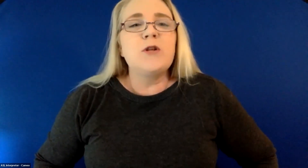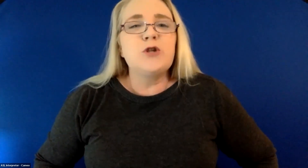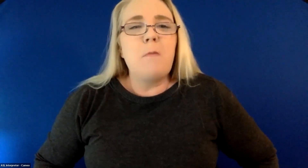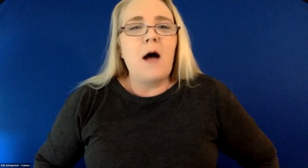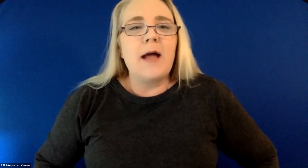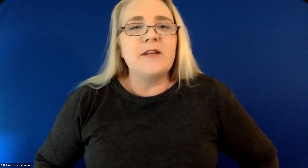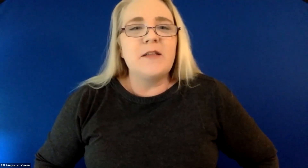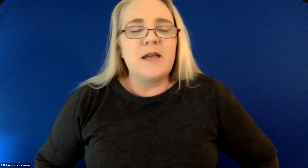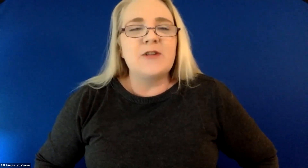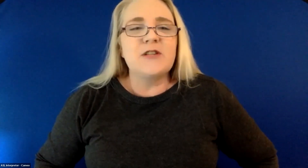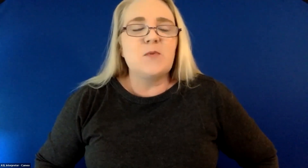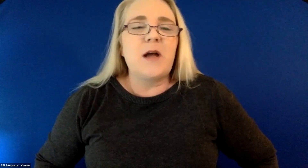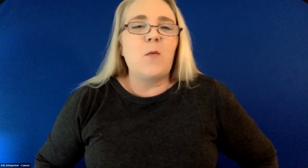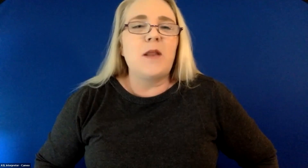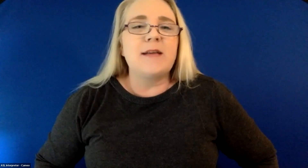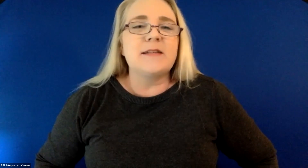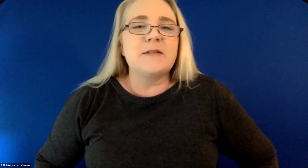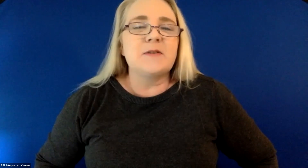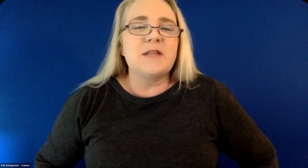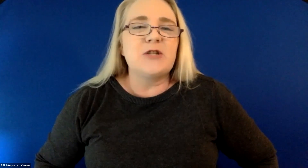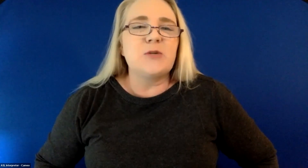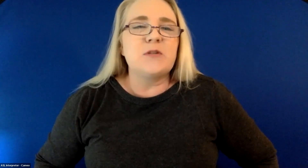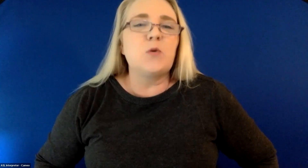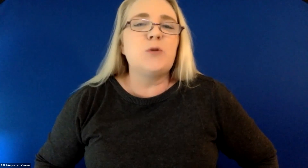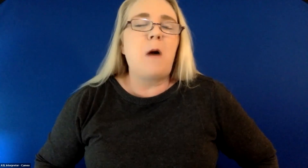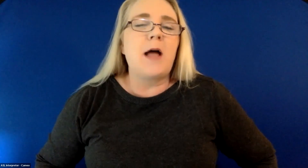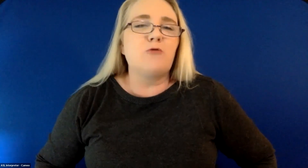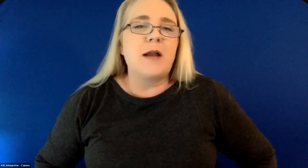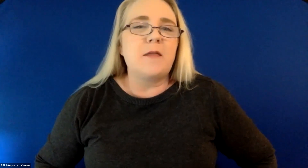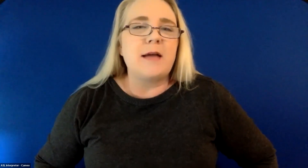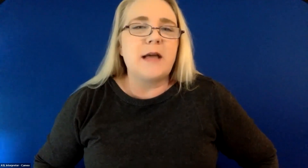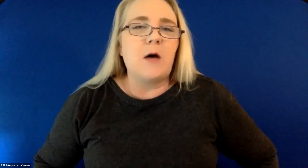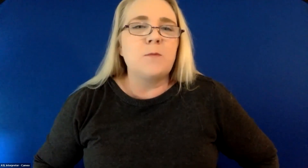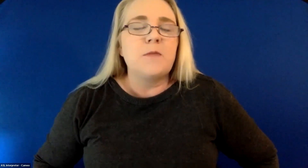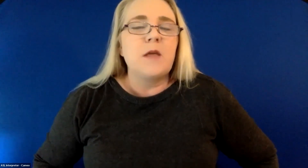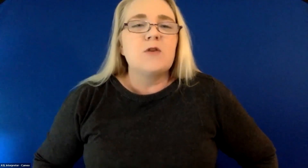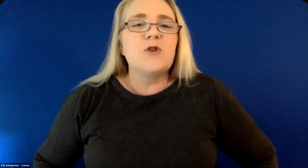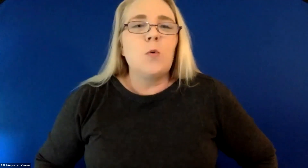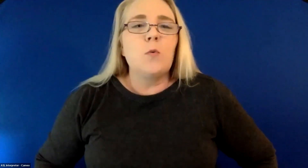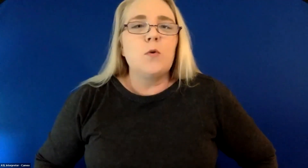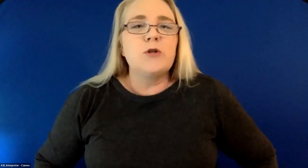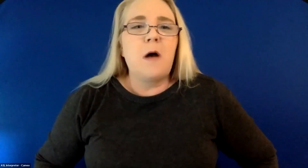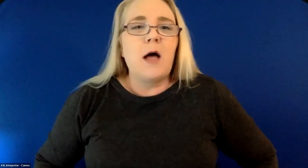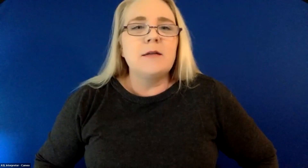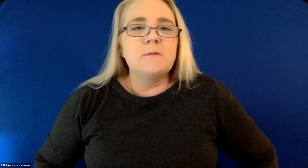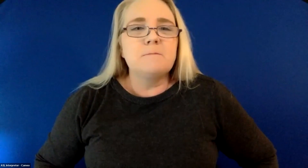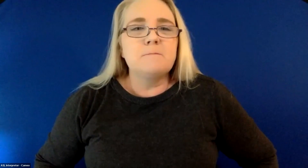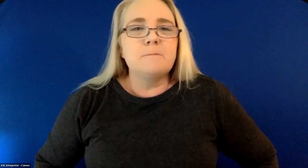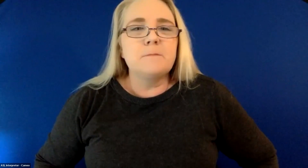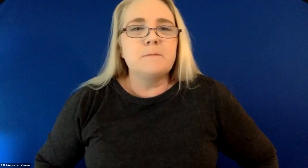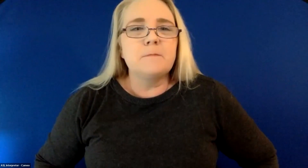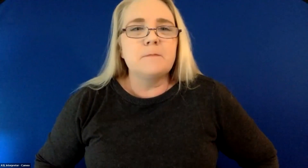So would you mind, actually is what I would like to teach you, is would you mind writing that down? So would you mind,